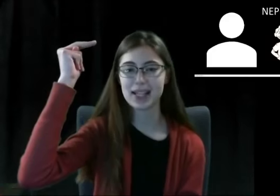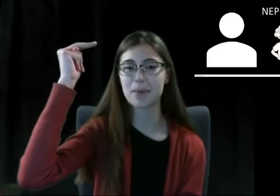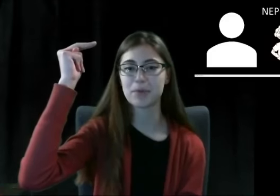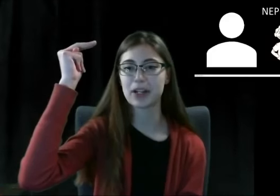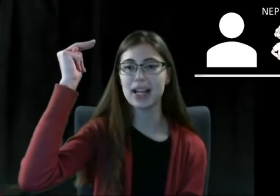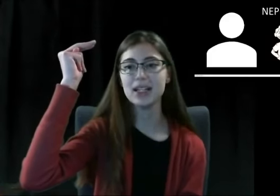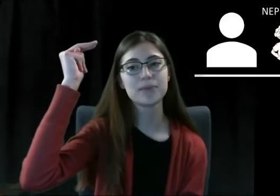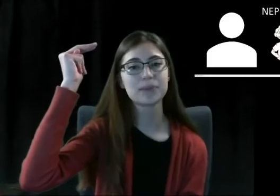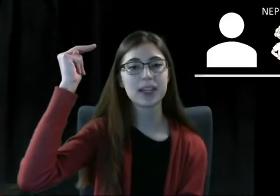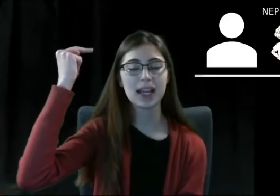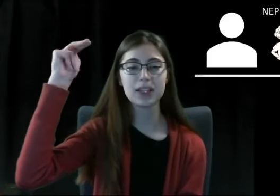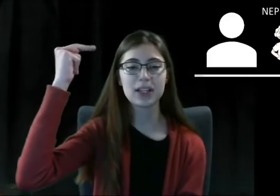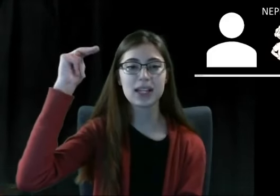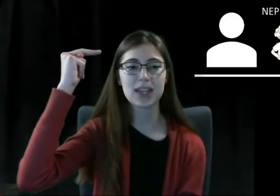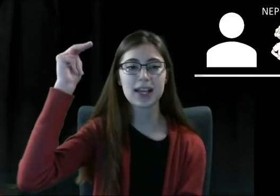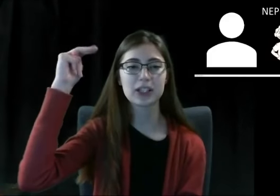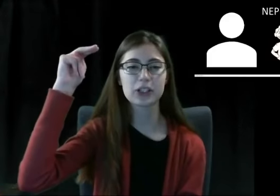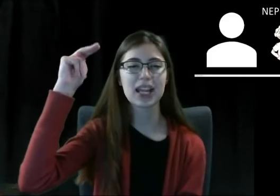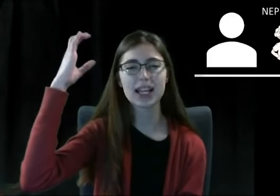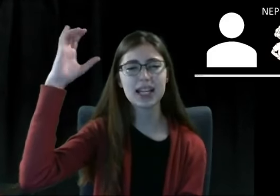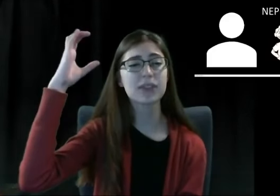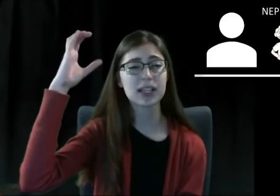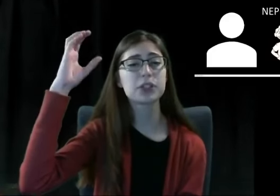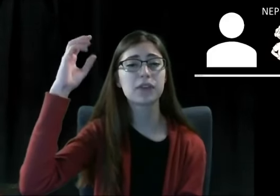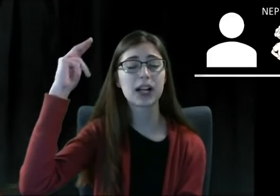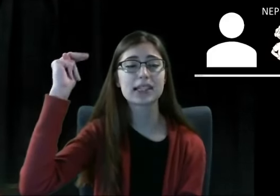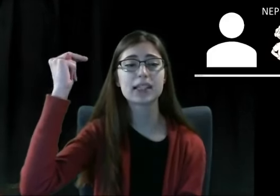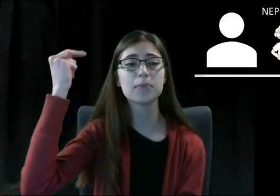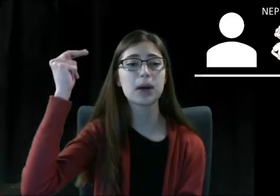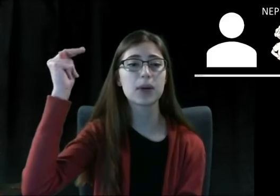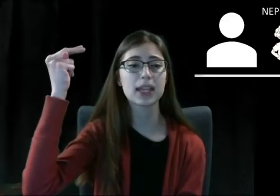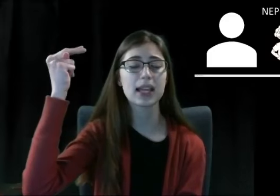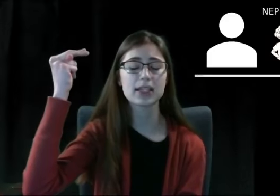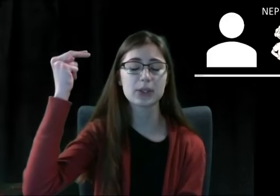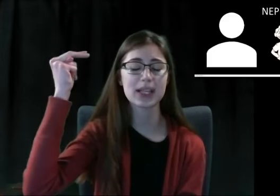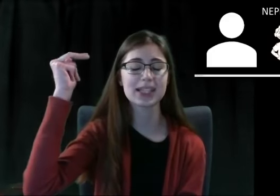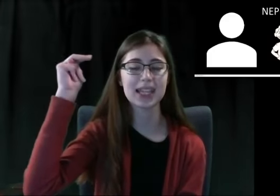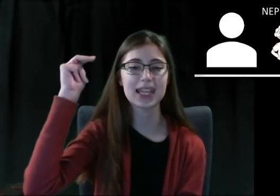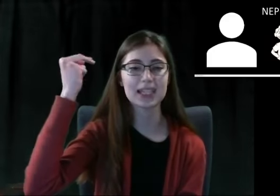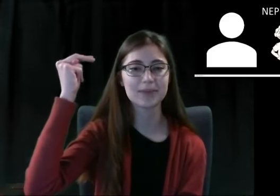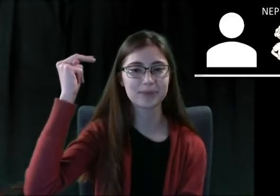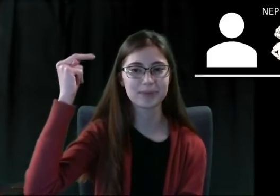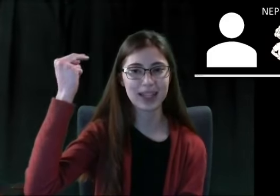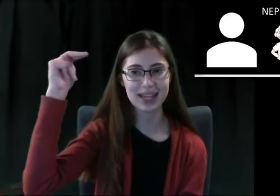of your head. And you're going to give that a little shake, kind of like you did for cousin, but with a straight in. Nephew.